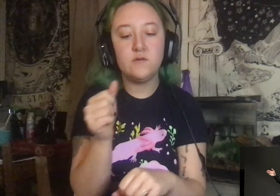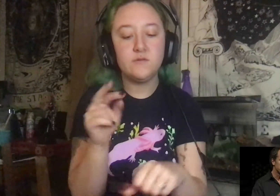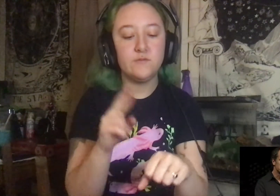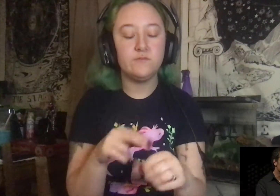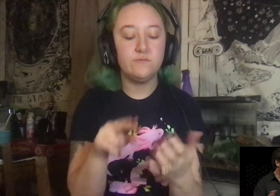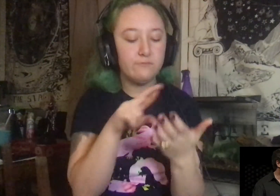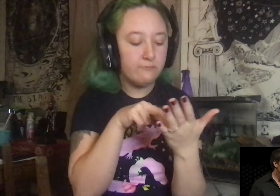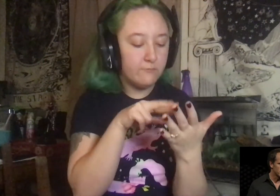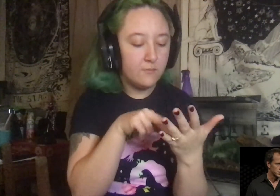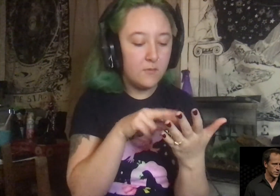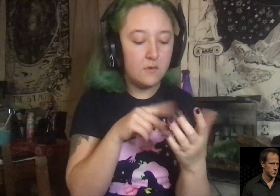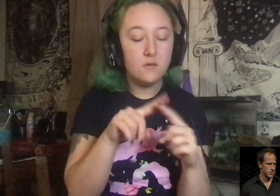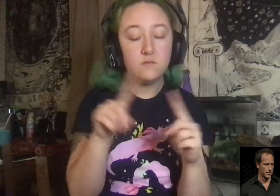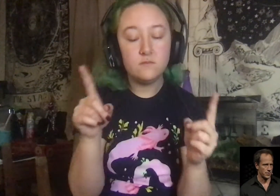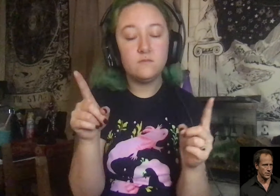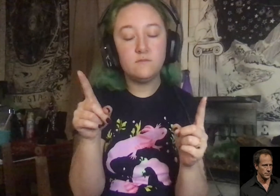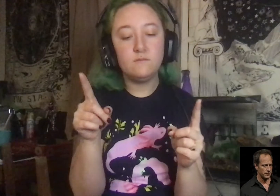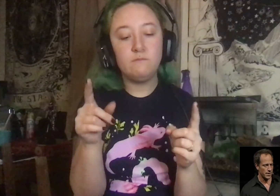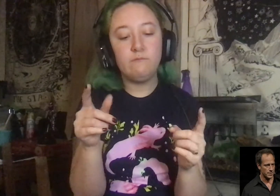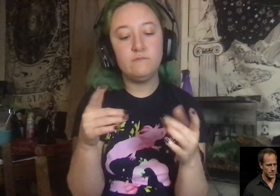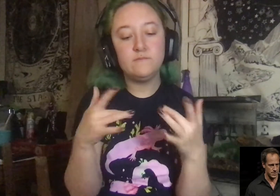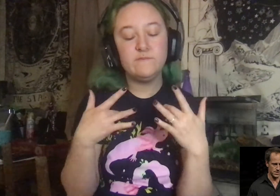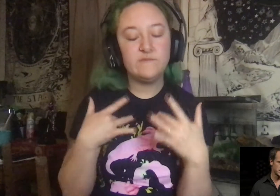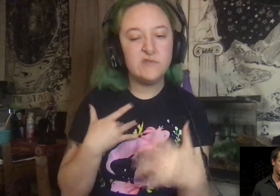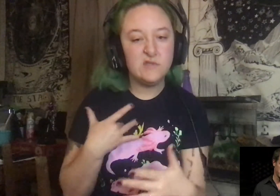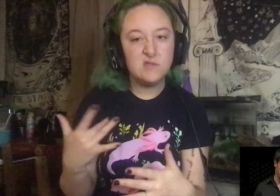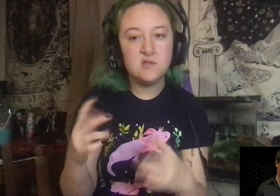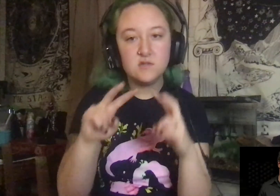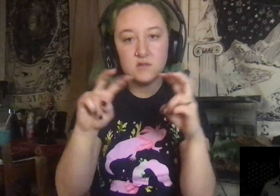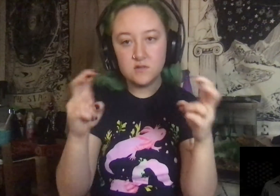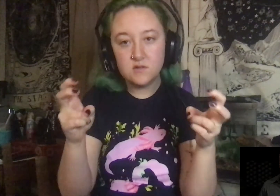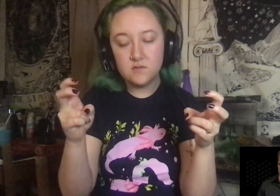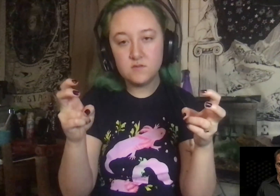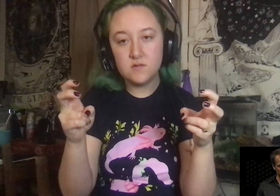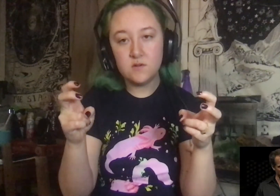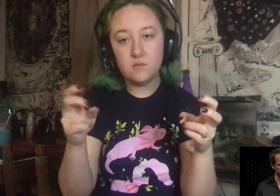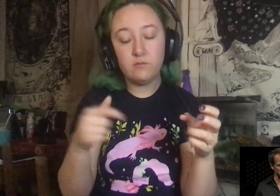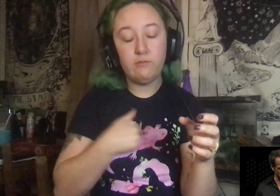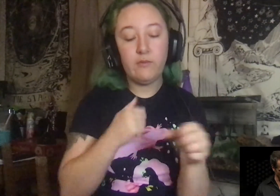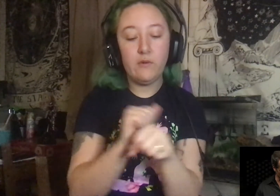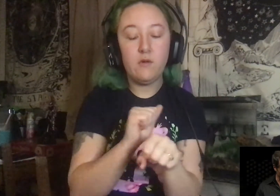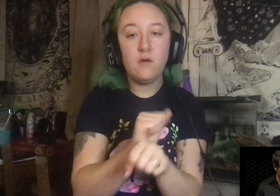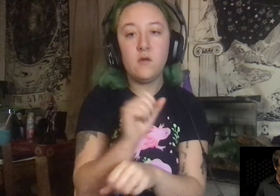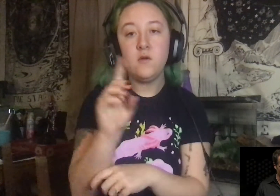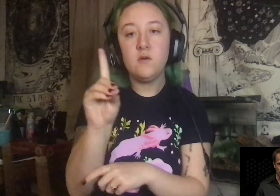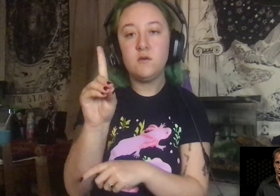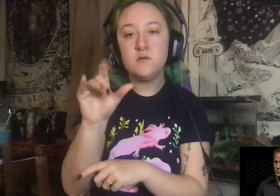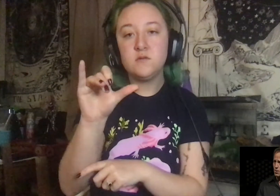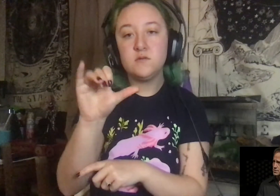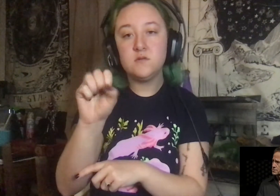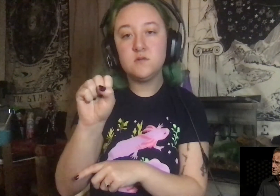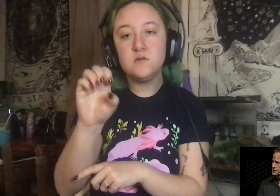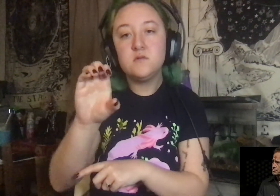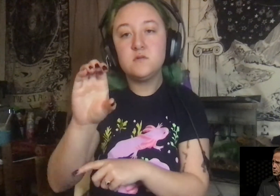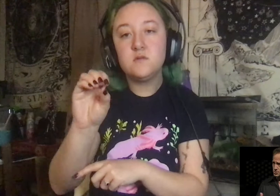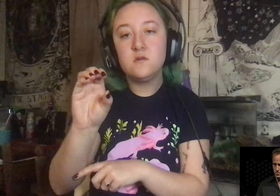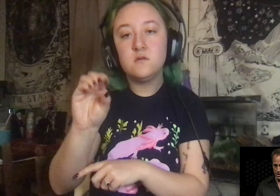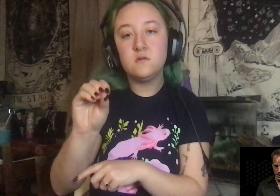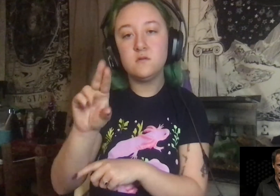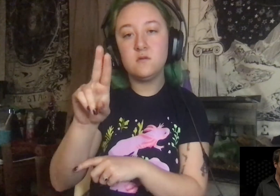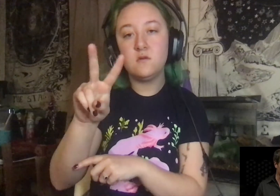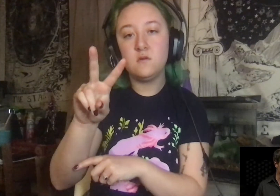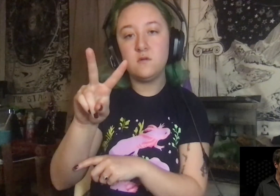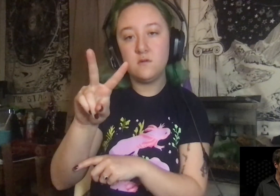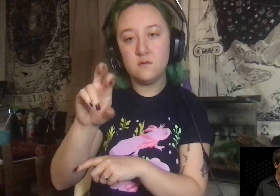normally I never do any research at all, but this is a touchy subject, and I work for the Discovery Channel, and we want to